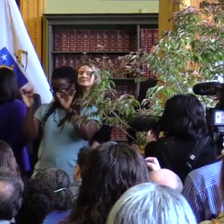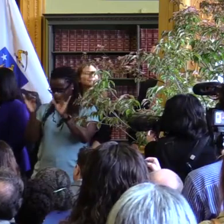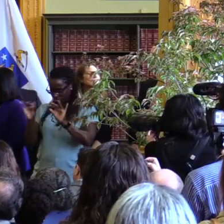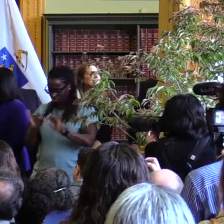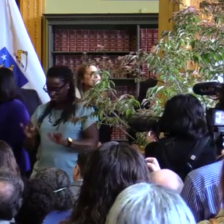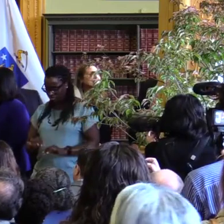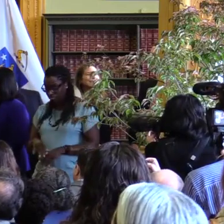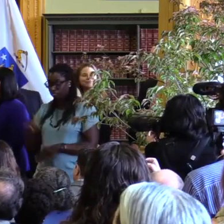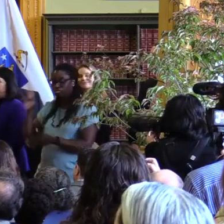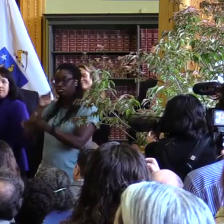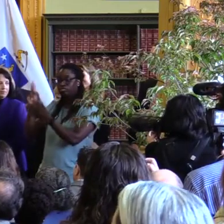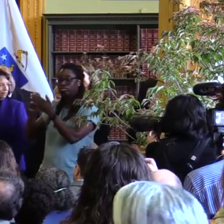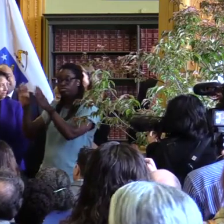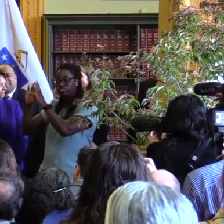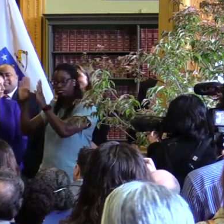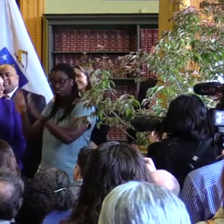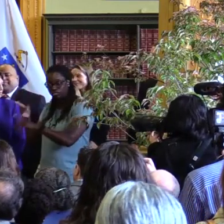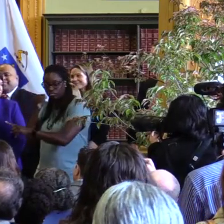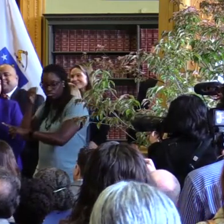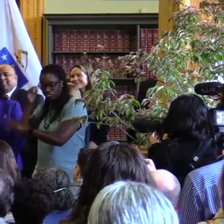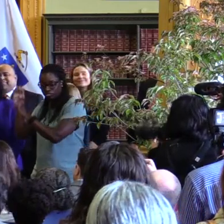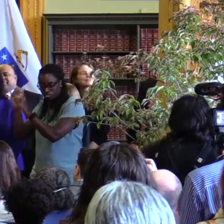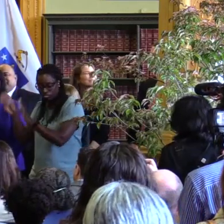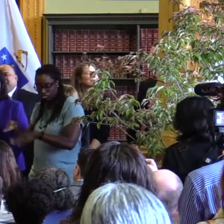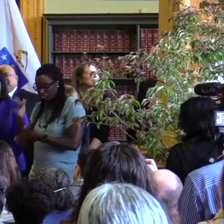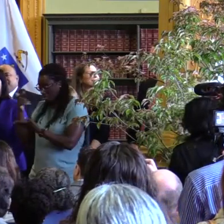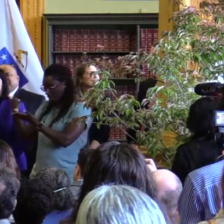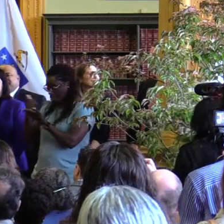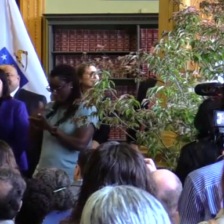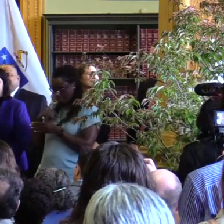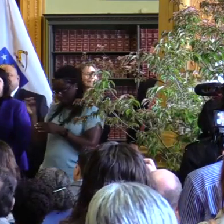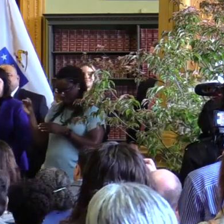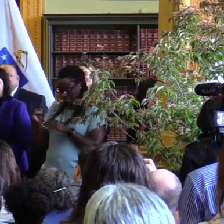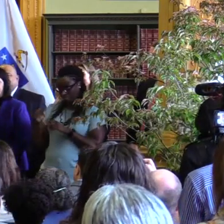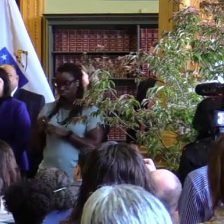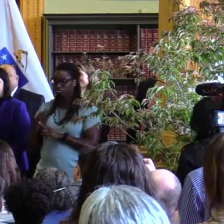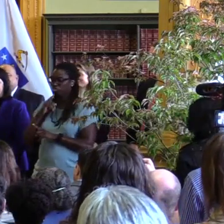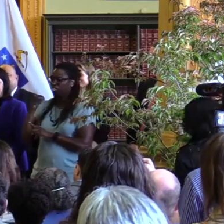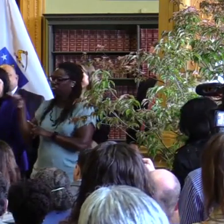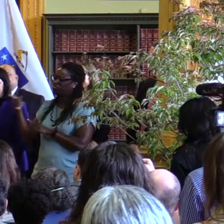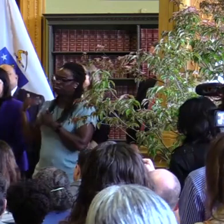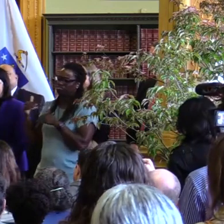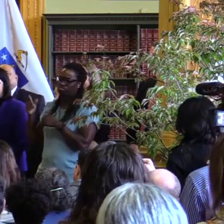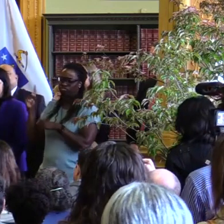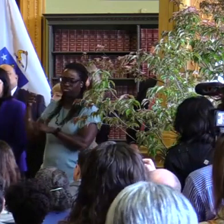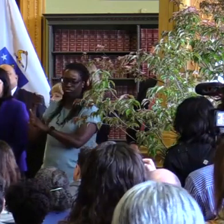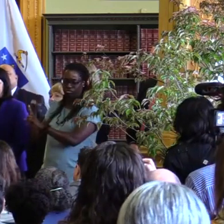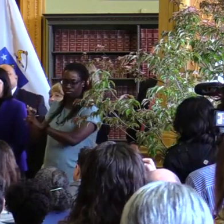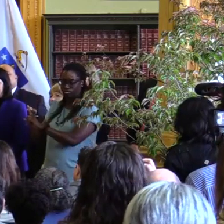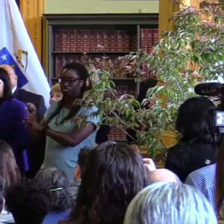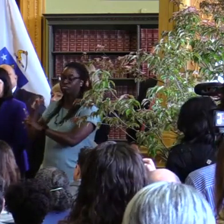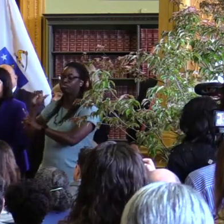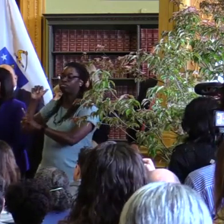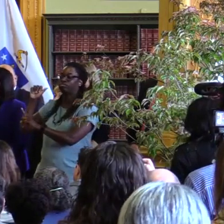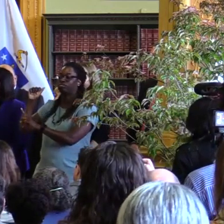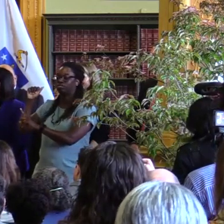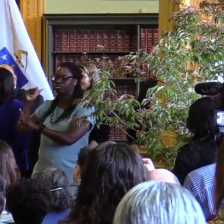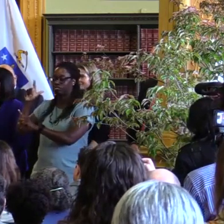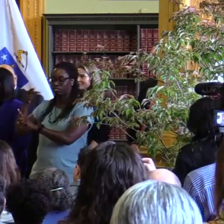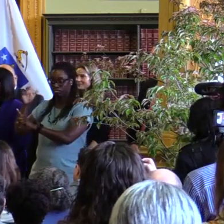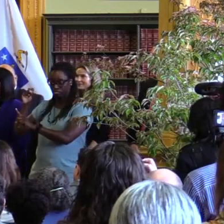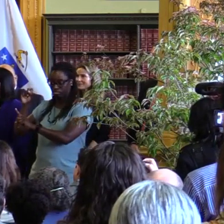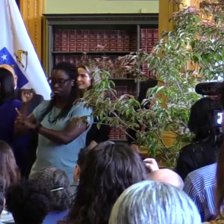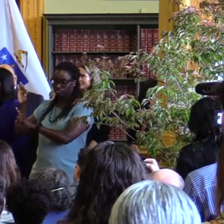Livable Communities, Ed Augustus, another first on our team, who's keeping our focus on housing access.